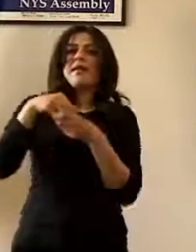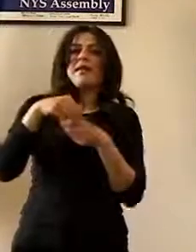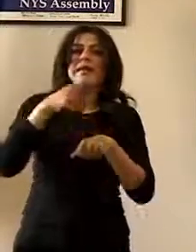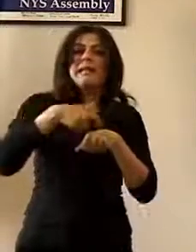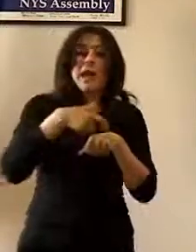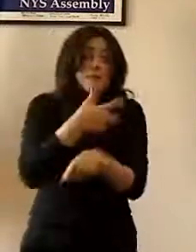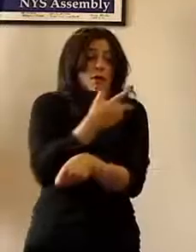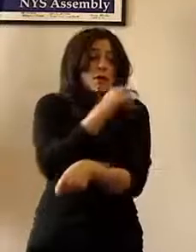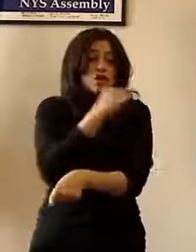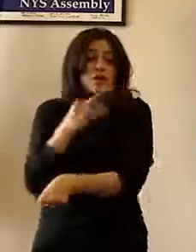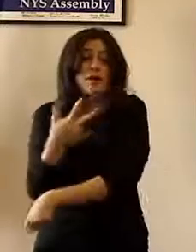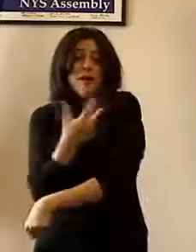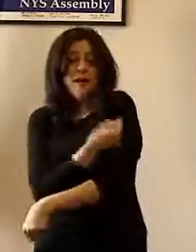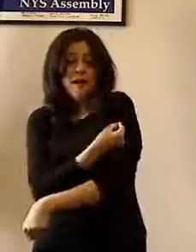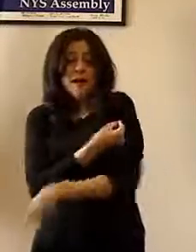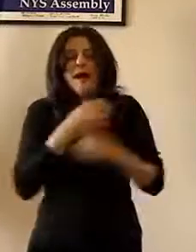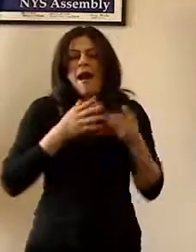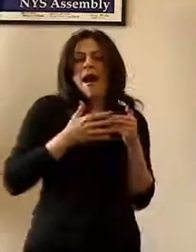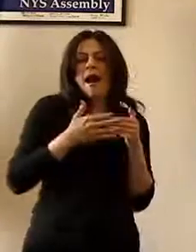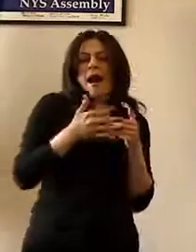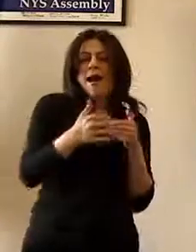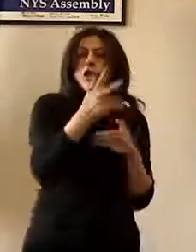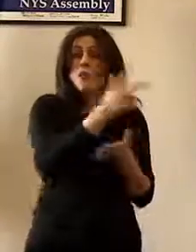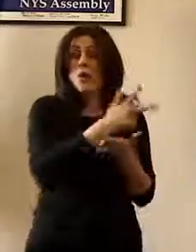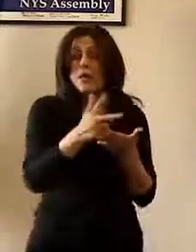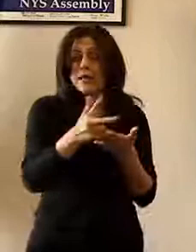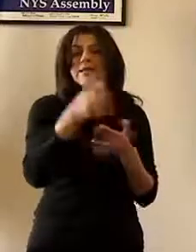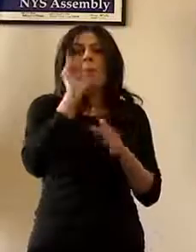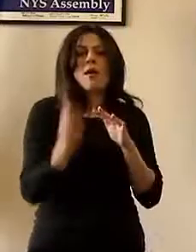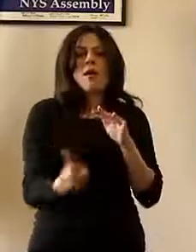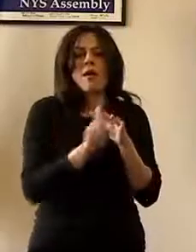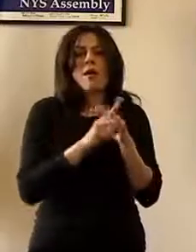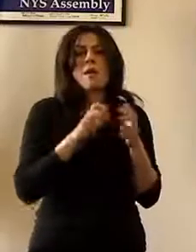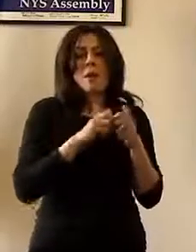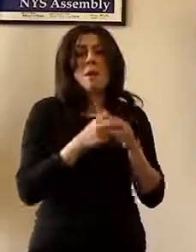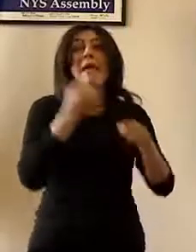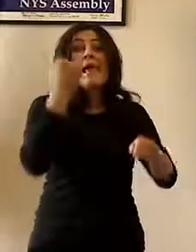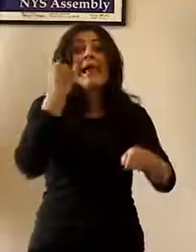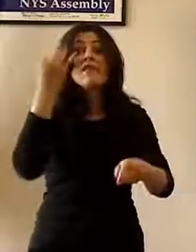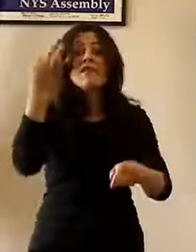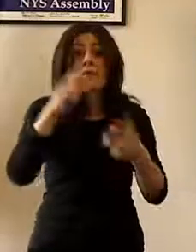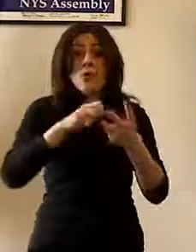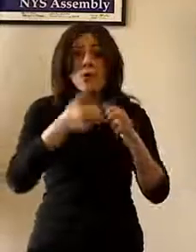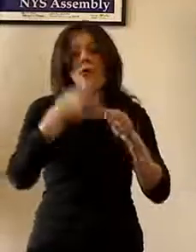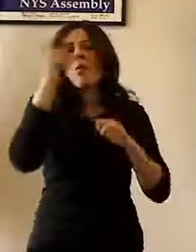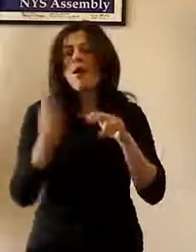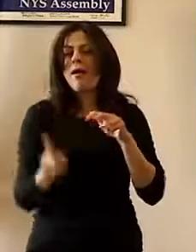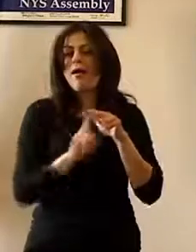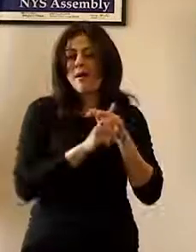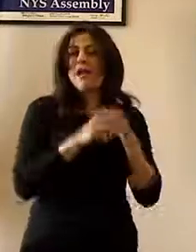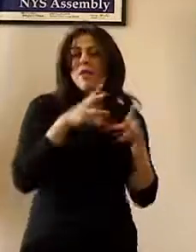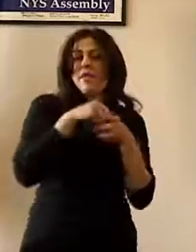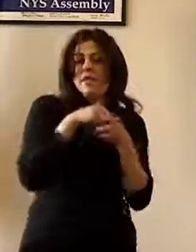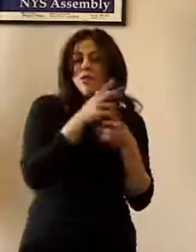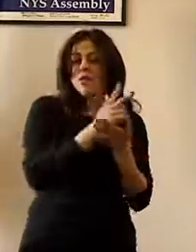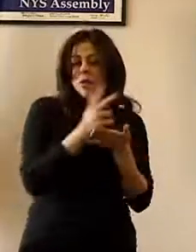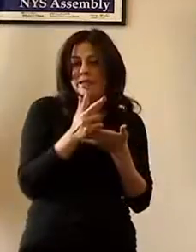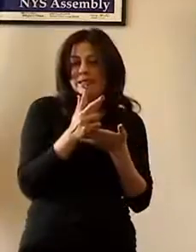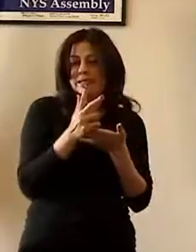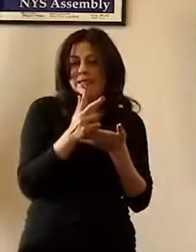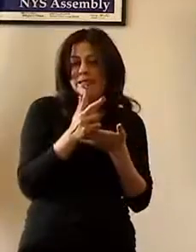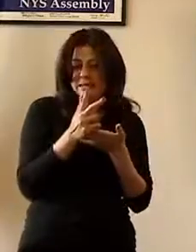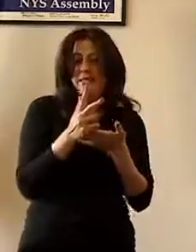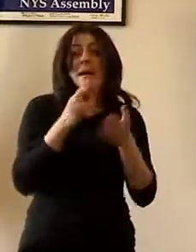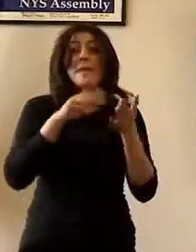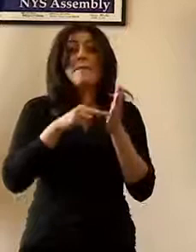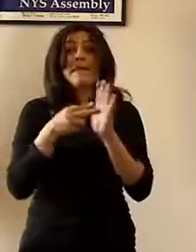of receiving the vaccine. So individuals we haven't seen with this